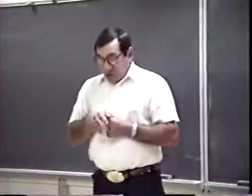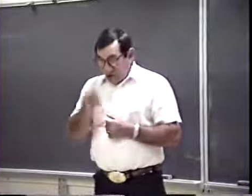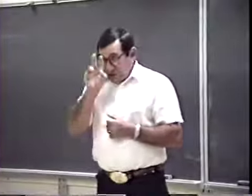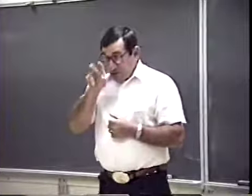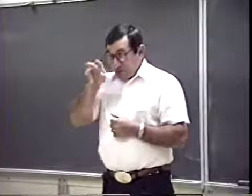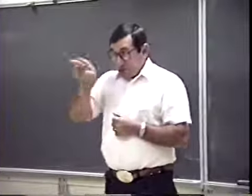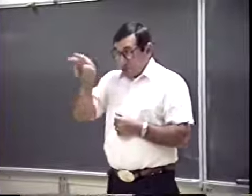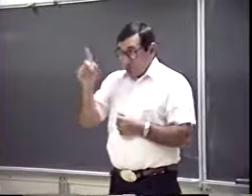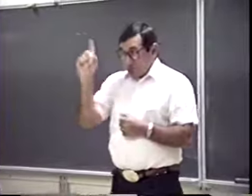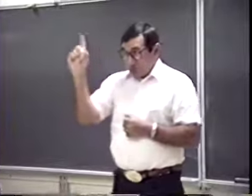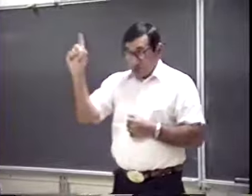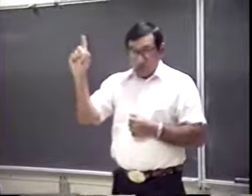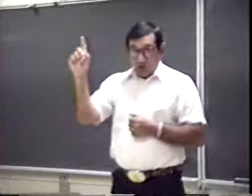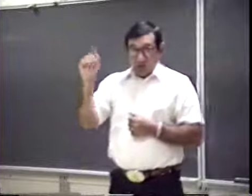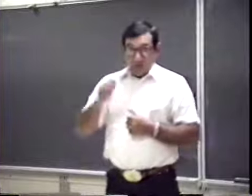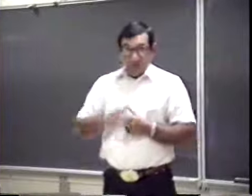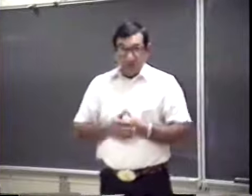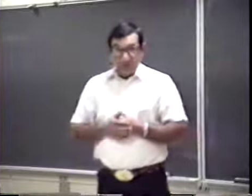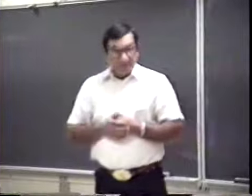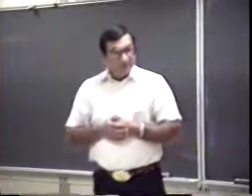grandfather looked up and seen first warrior coming back.